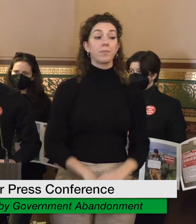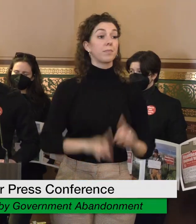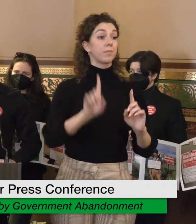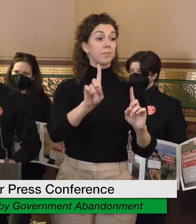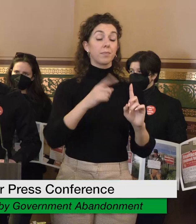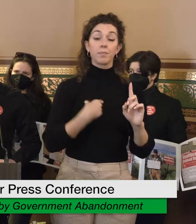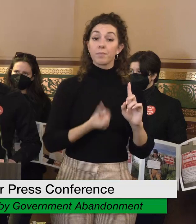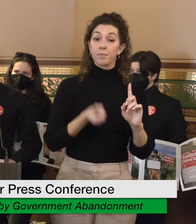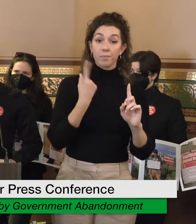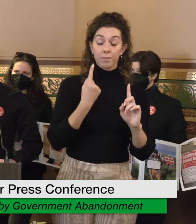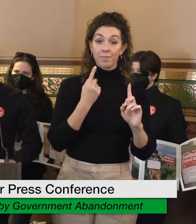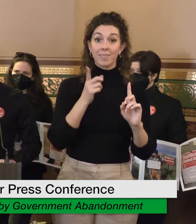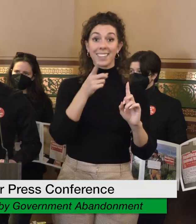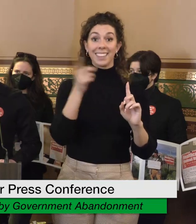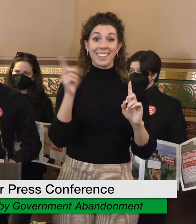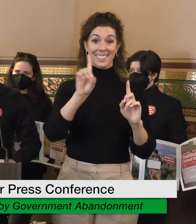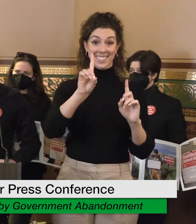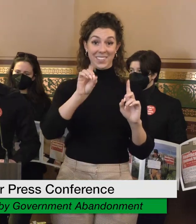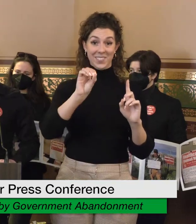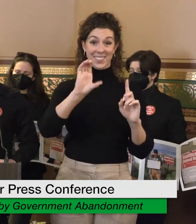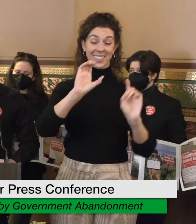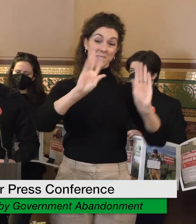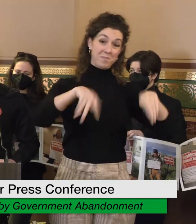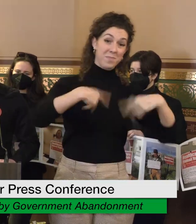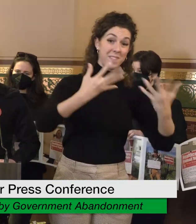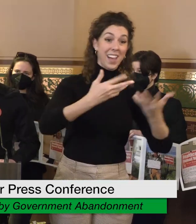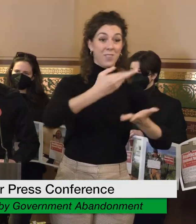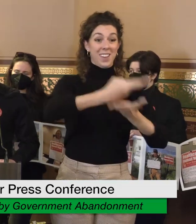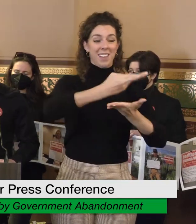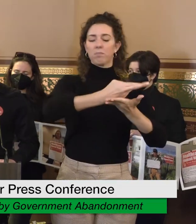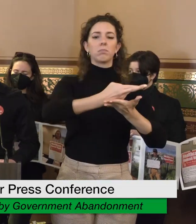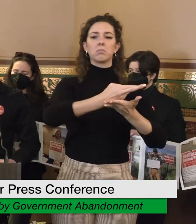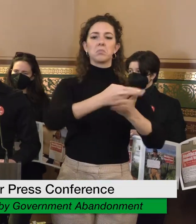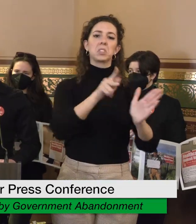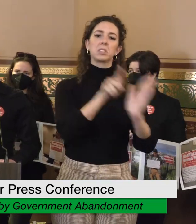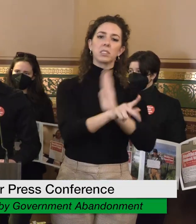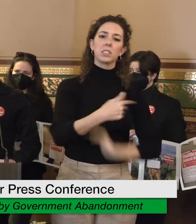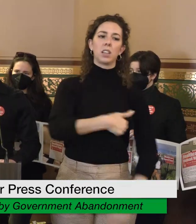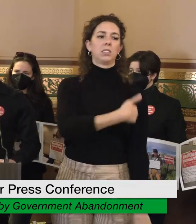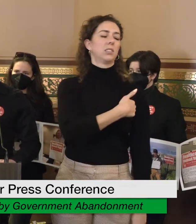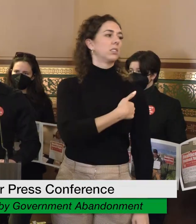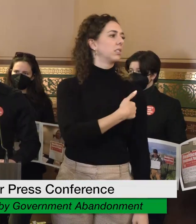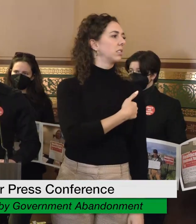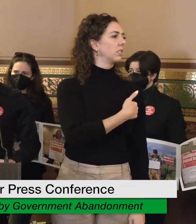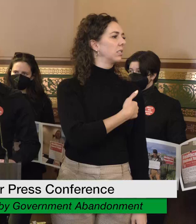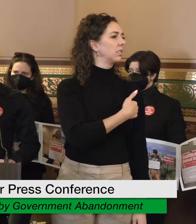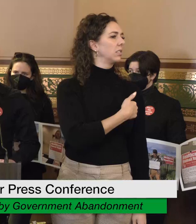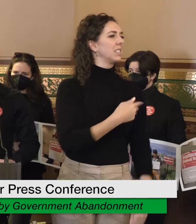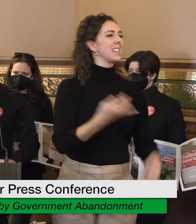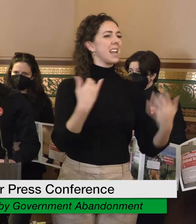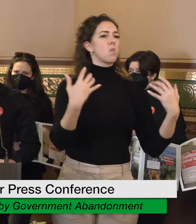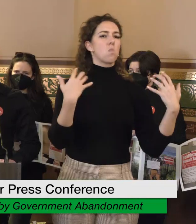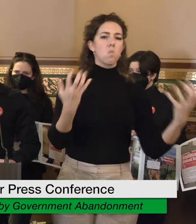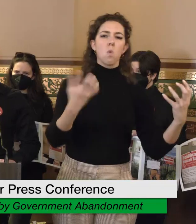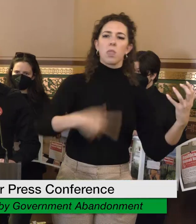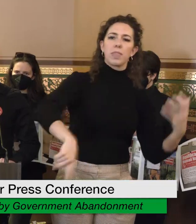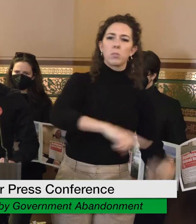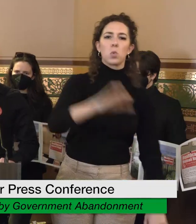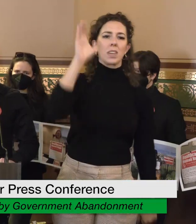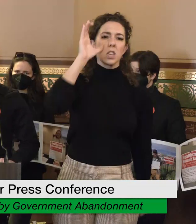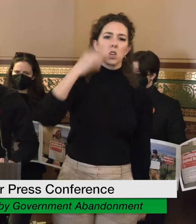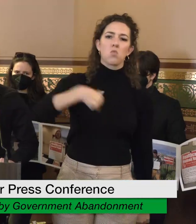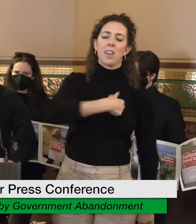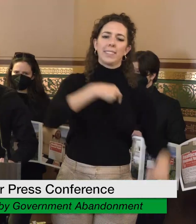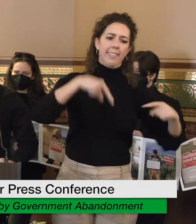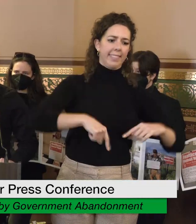Instead of providing any kind of rehabilitation, they kill us. Let our voices be heard in the meeting rooms